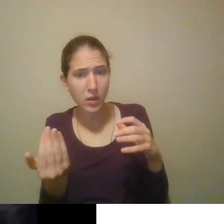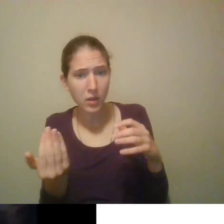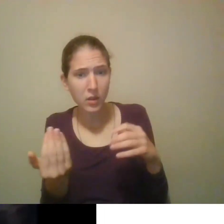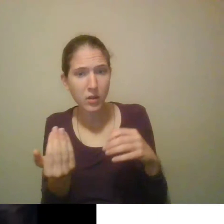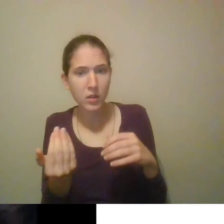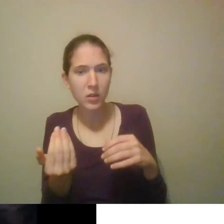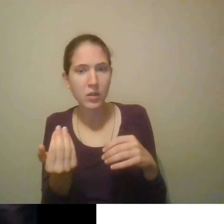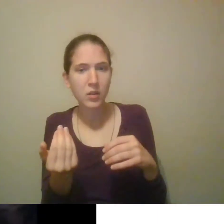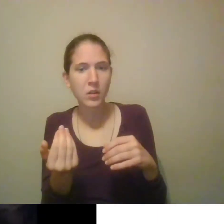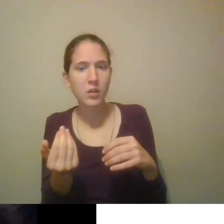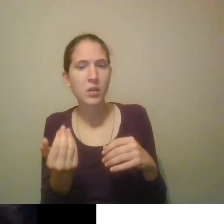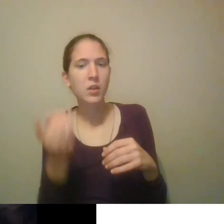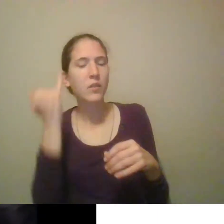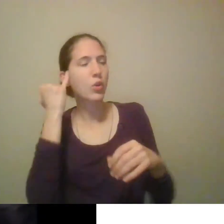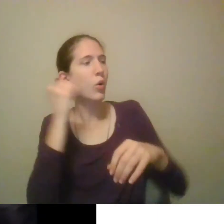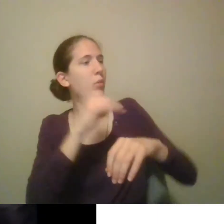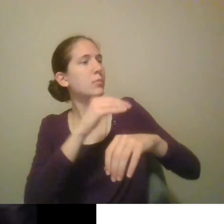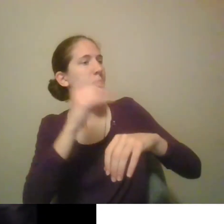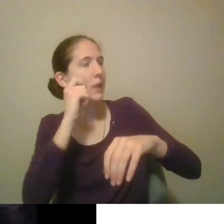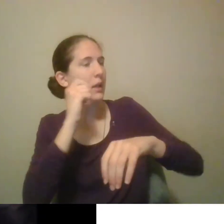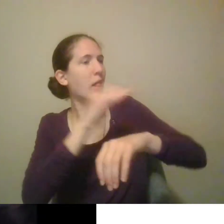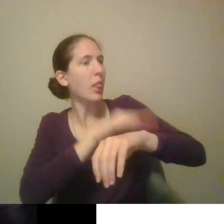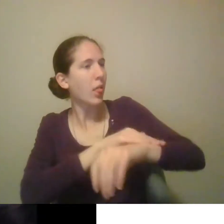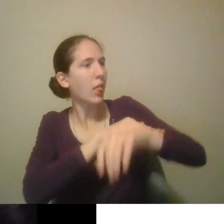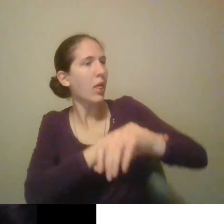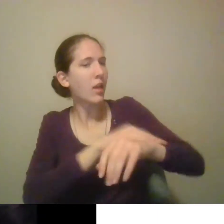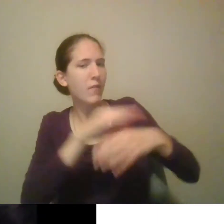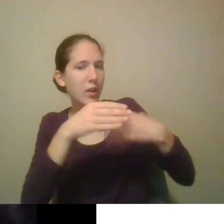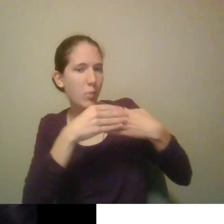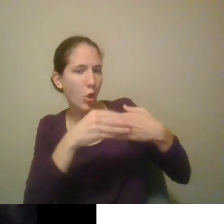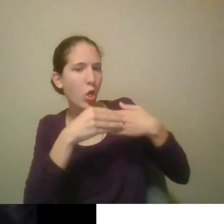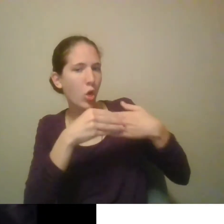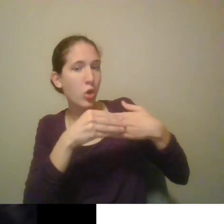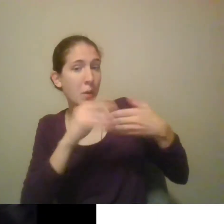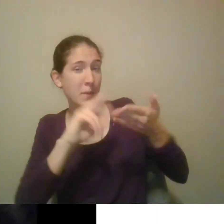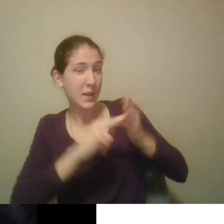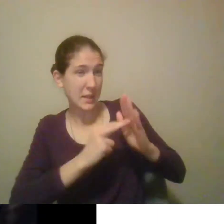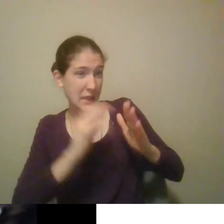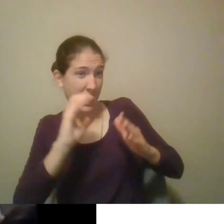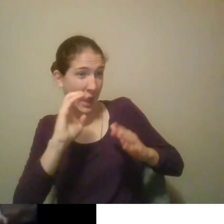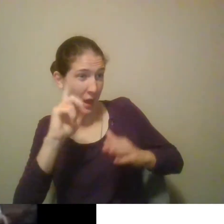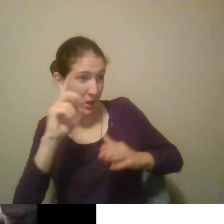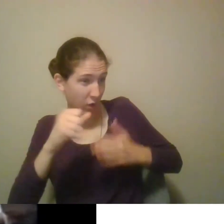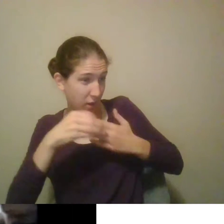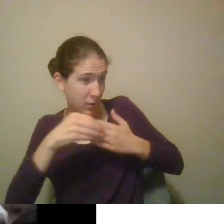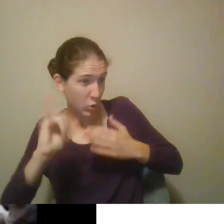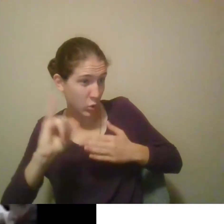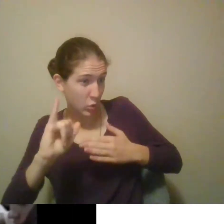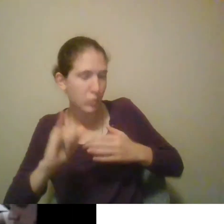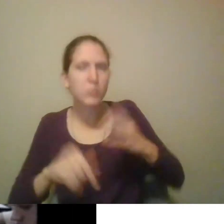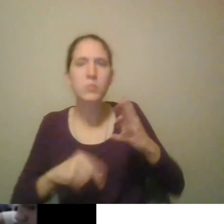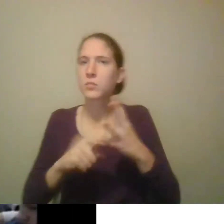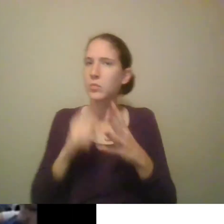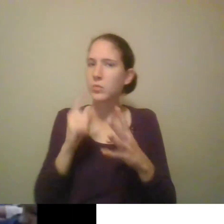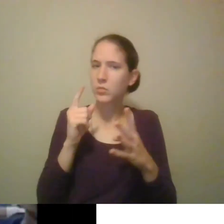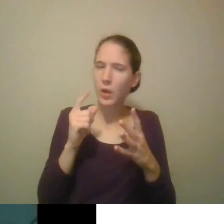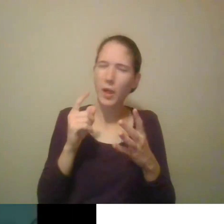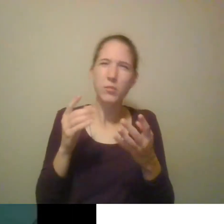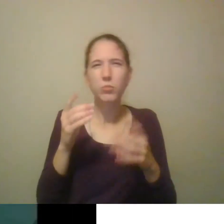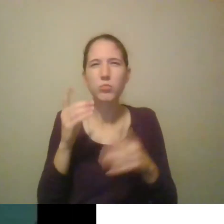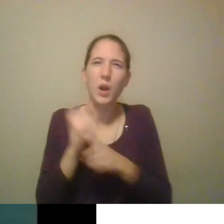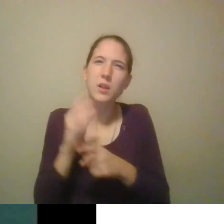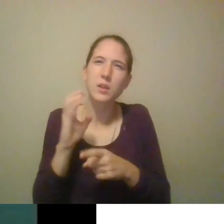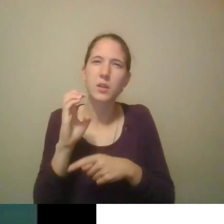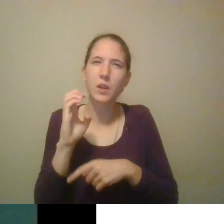when you push that on your skin, it's flexible, so it pops right out. So it has to be flexible. Okay. We'll write that down. That's an important fact.